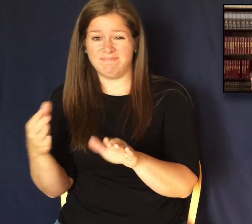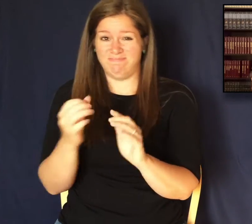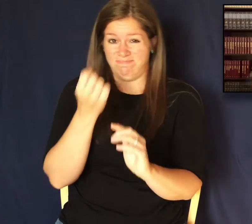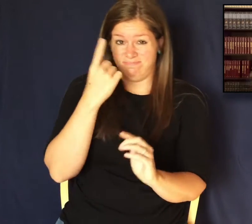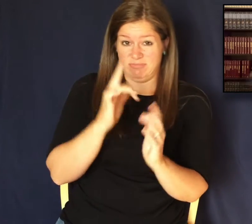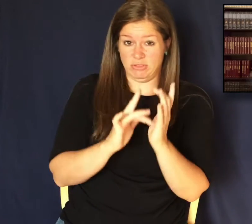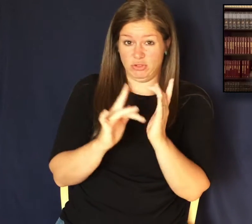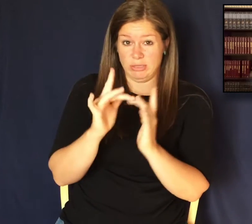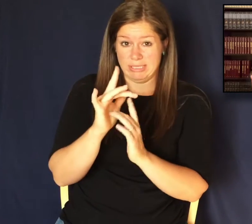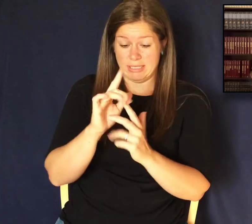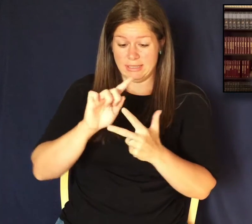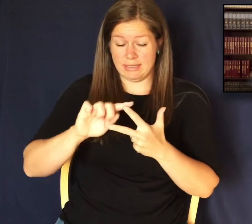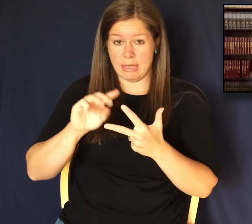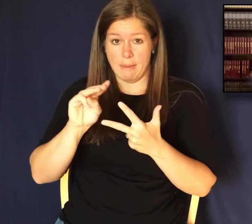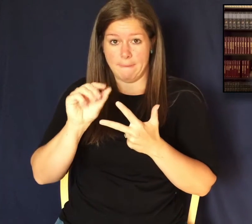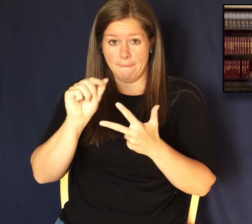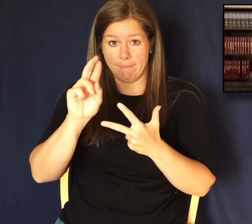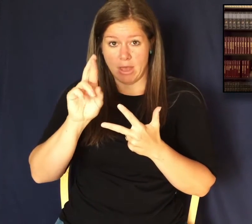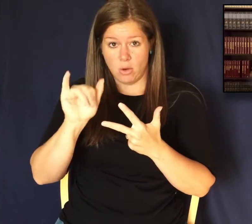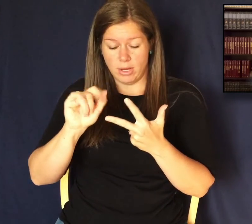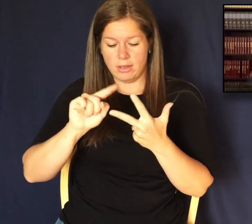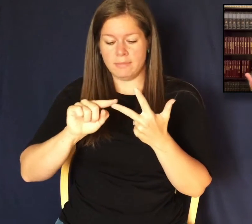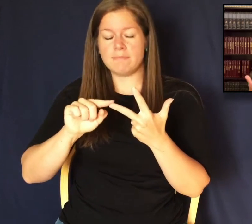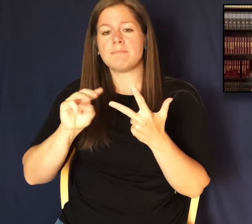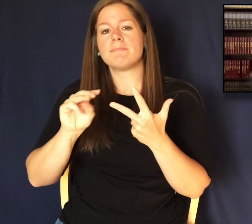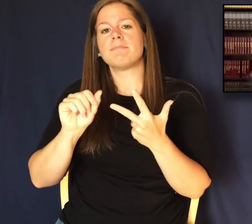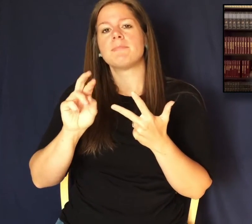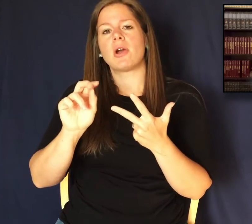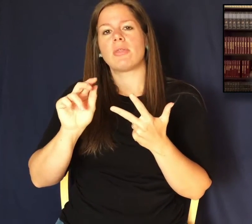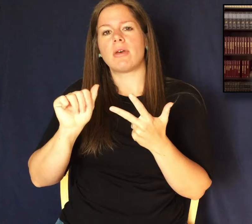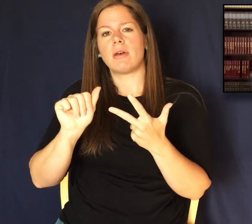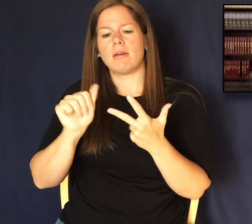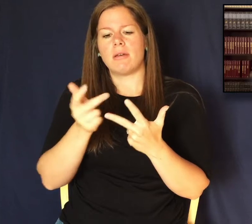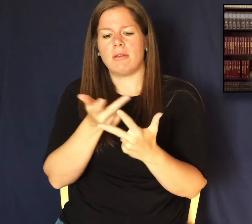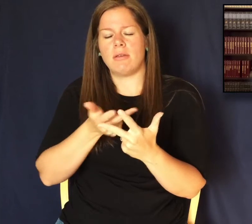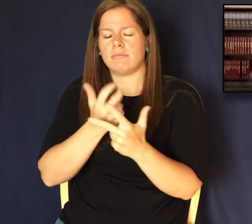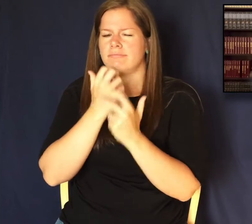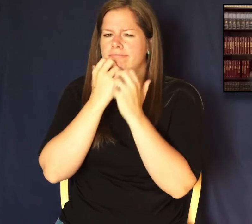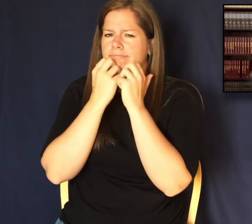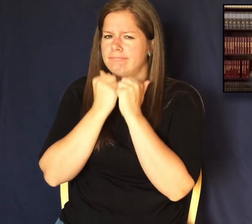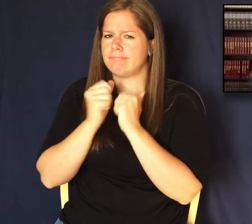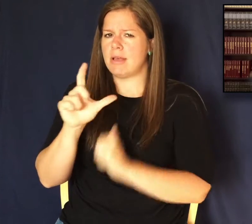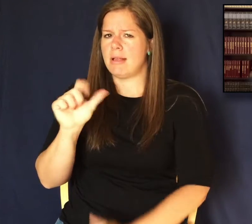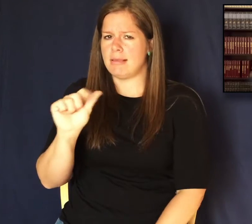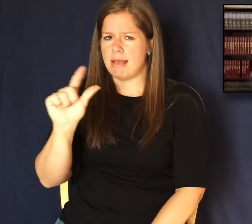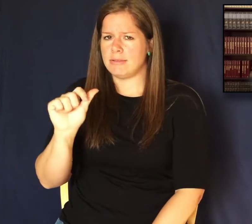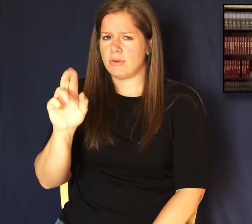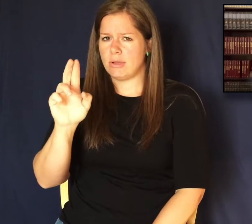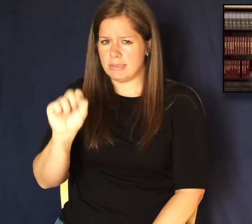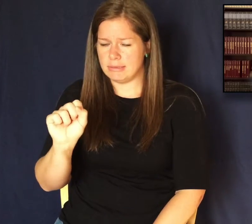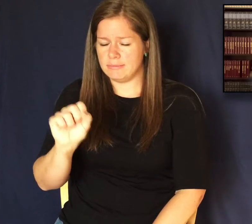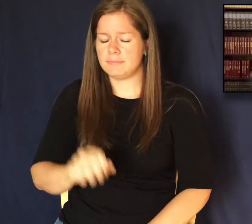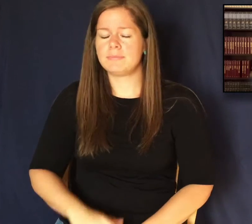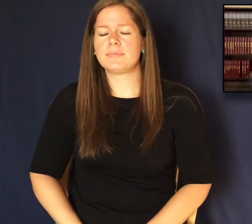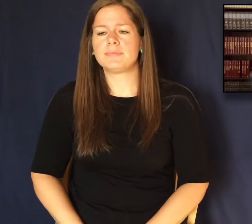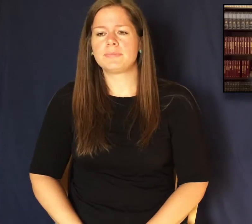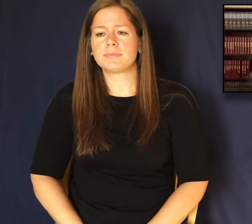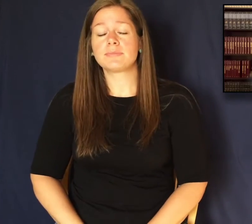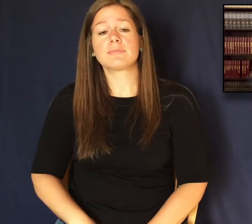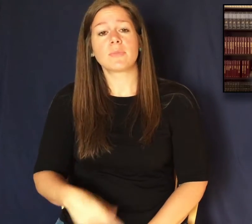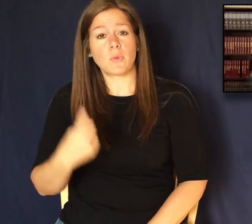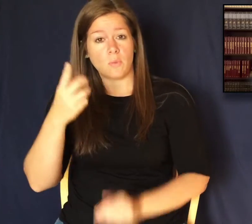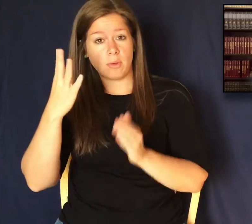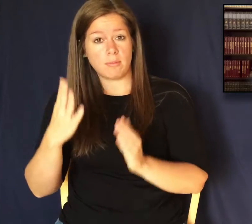going along, and he hears that Lazarus has fallen ill and that he's dead. And at one point in